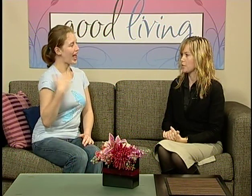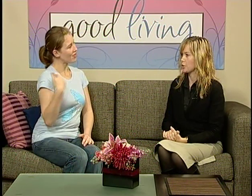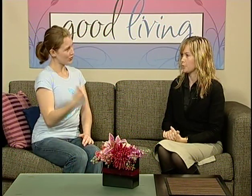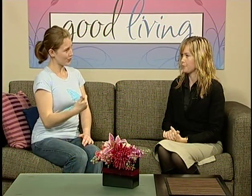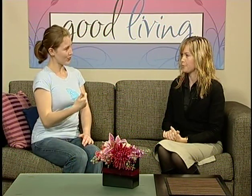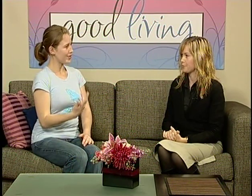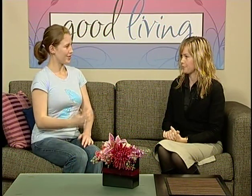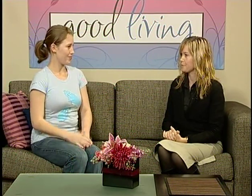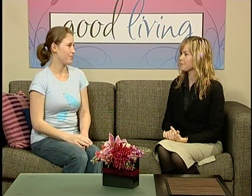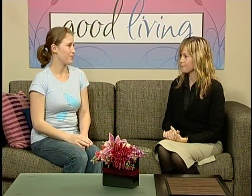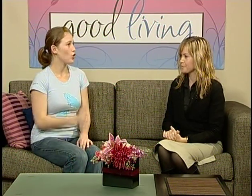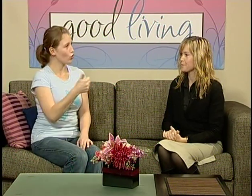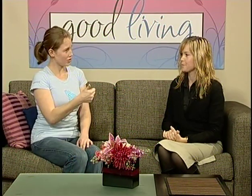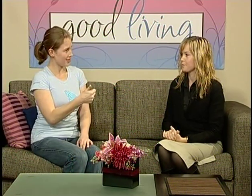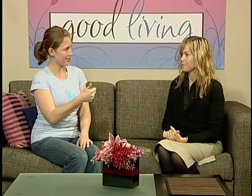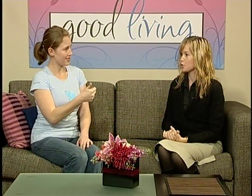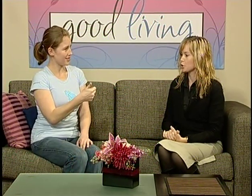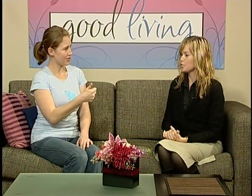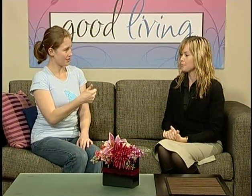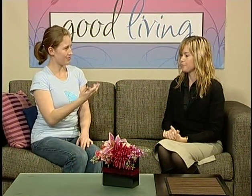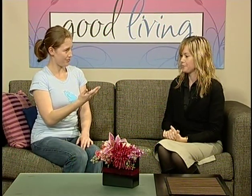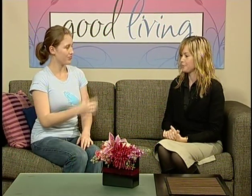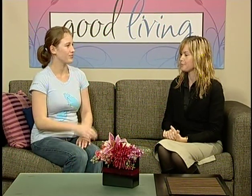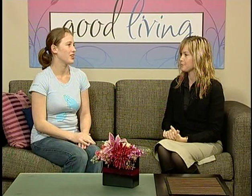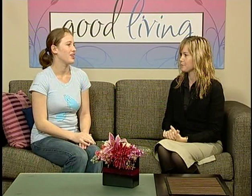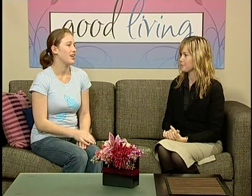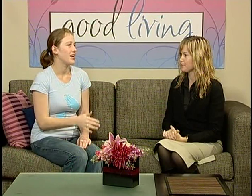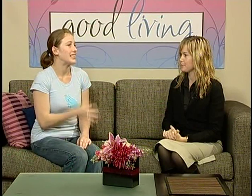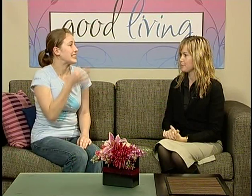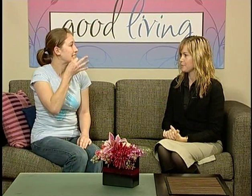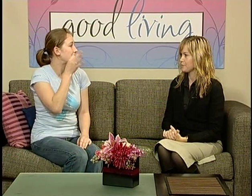How are you? Mm-hmm. Good. Good.